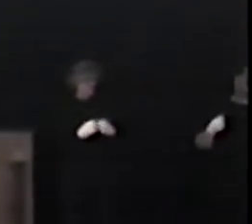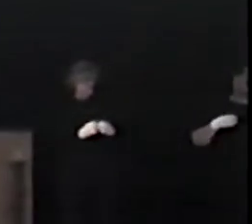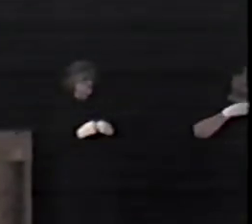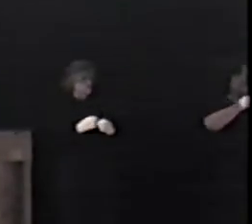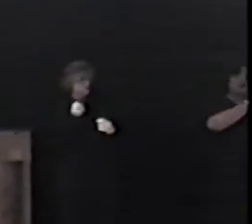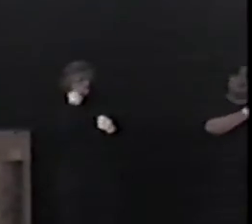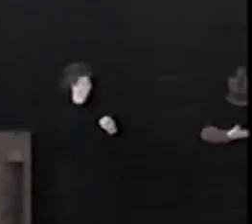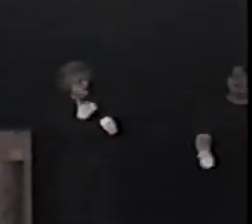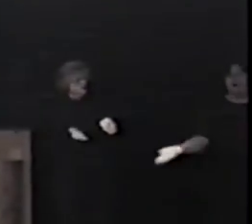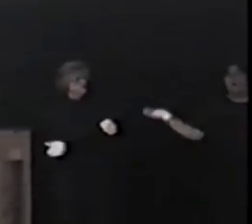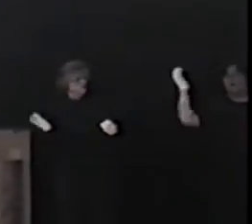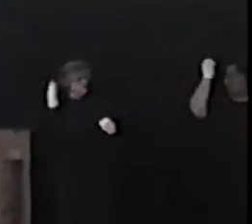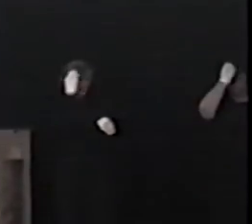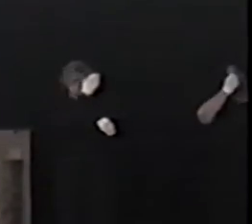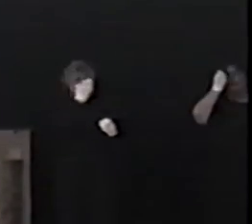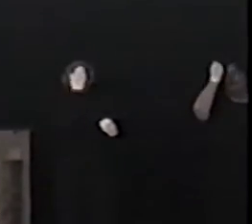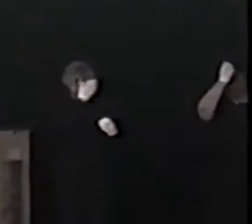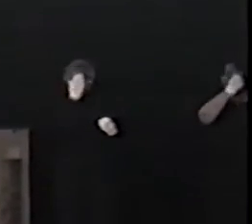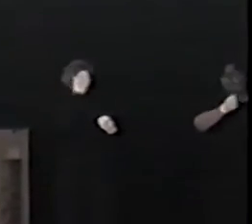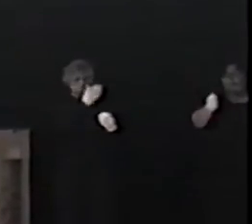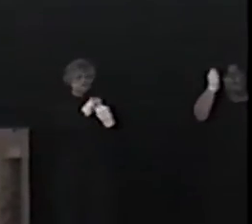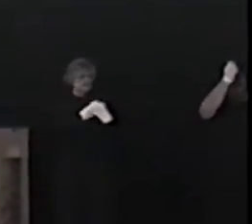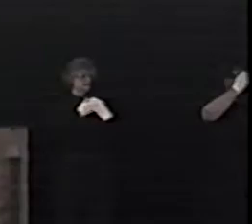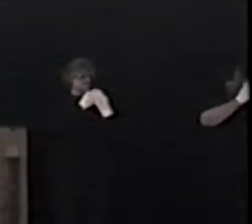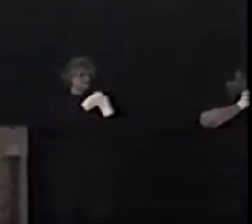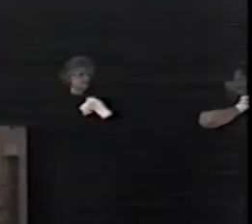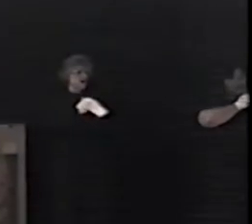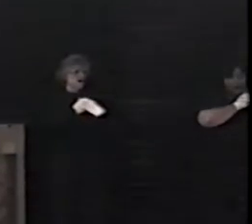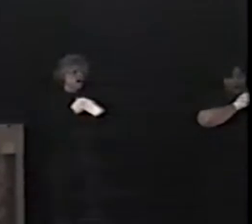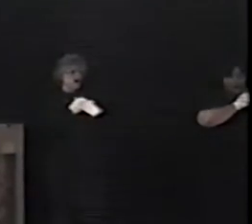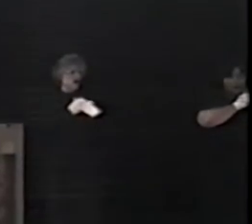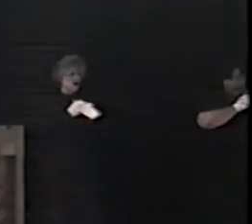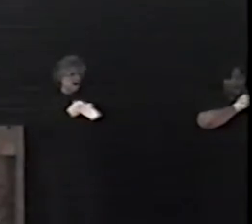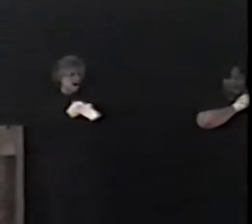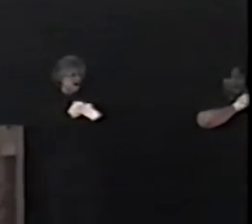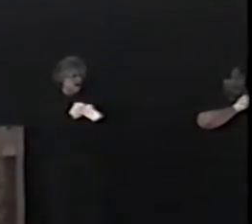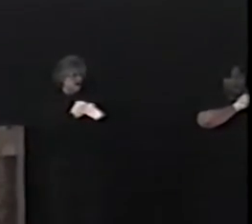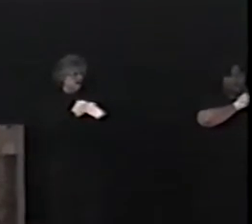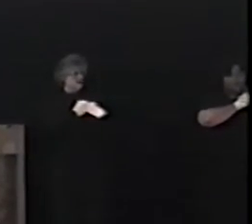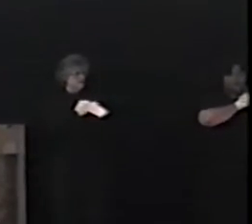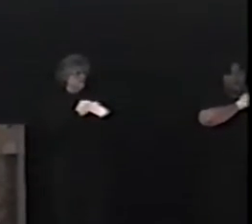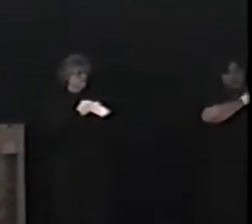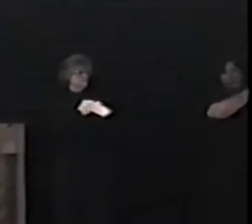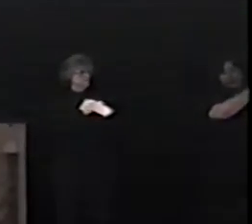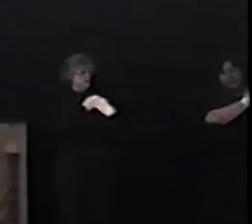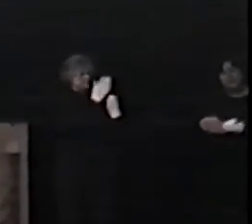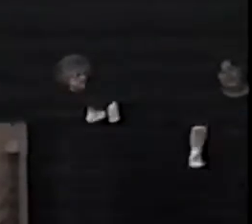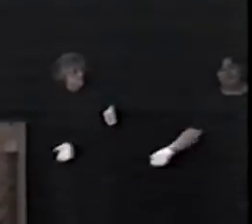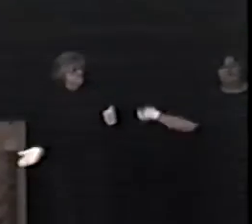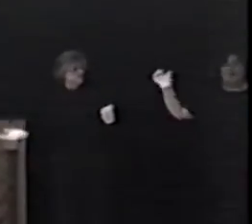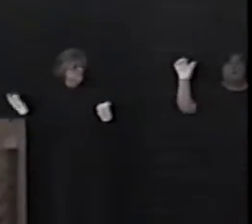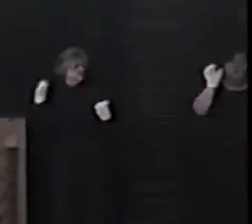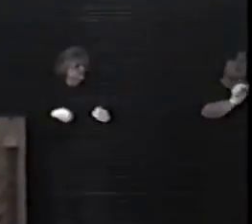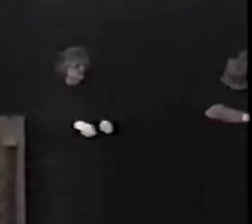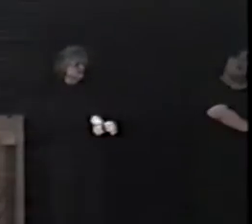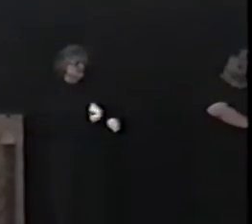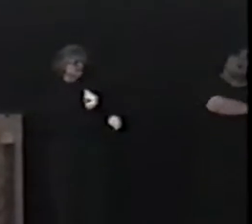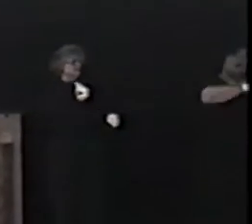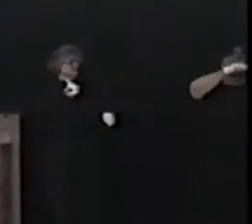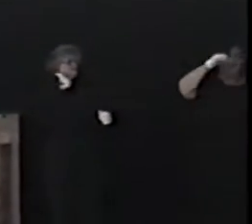Show them all the beauty they possess inside. Give them a sense